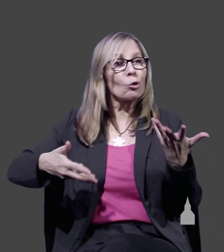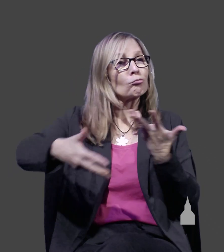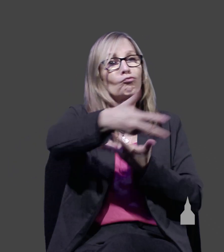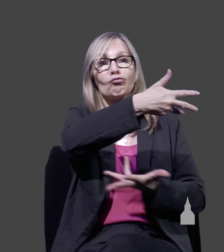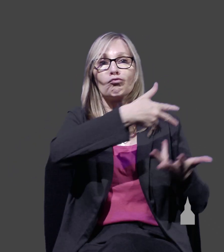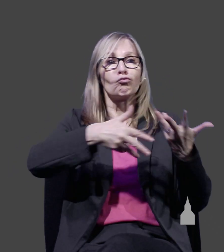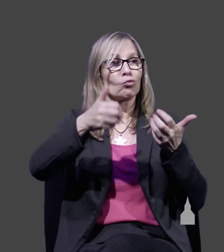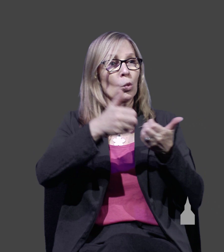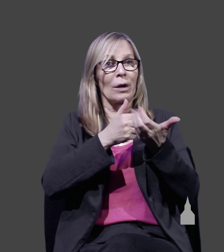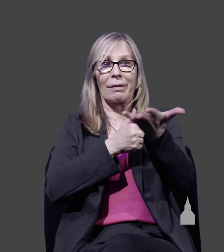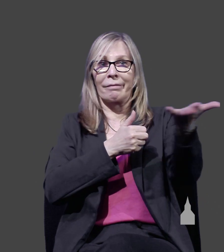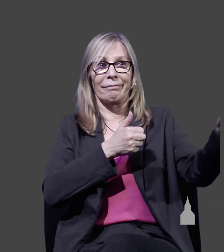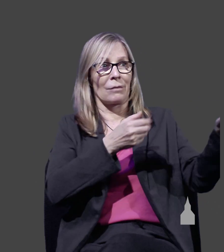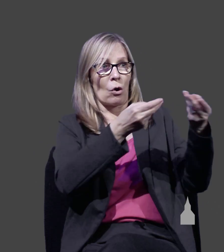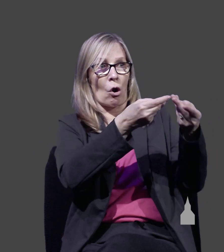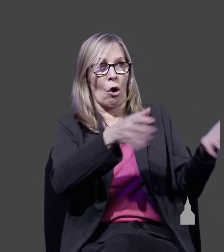world.